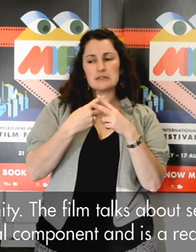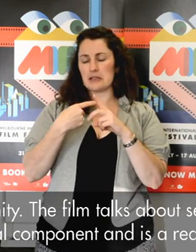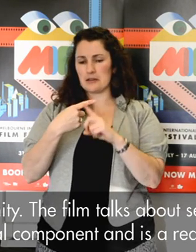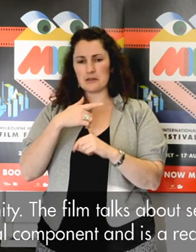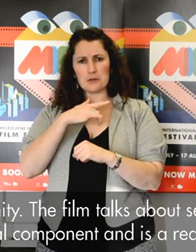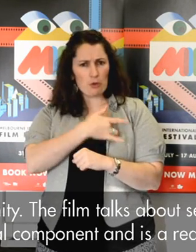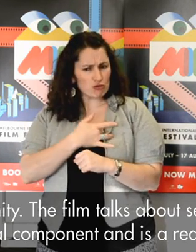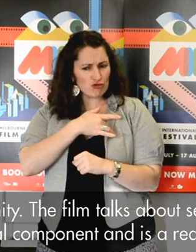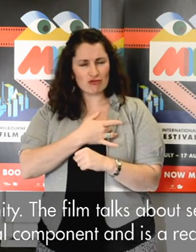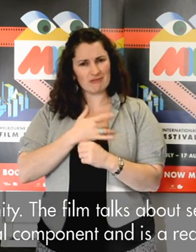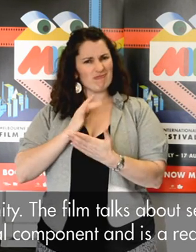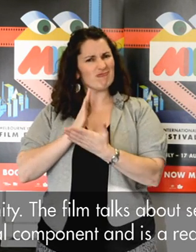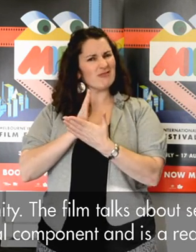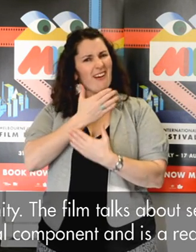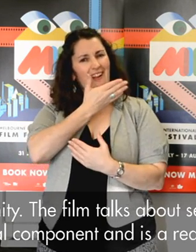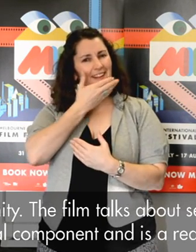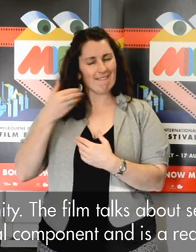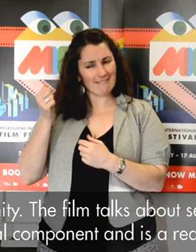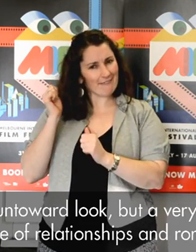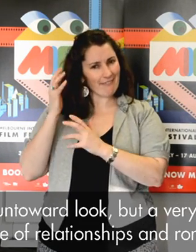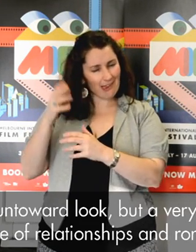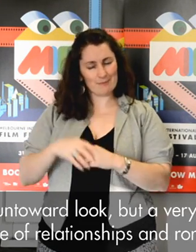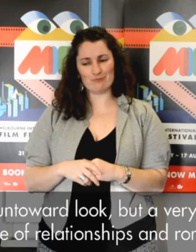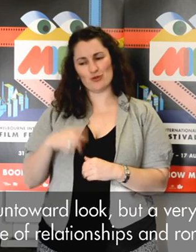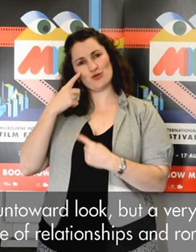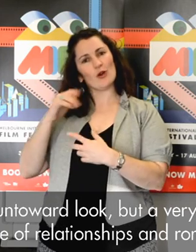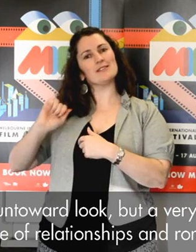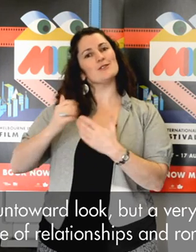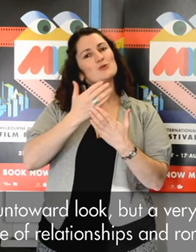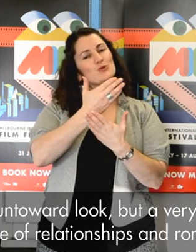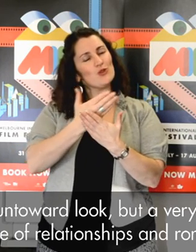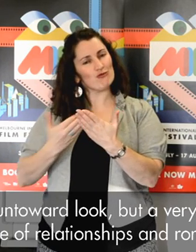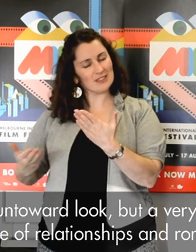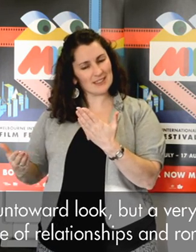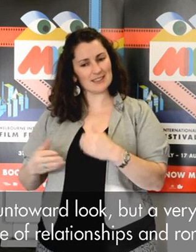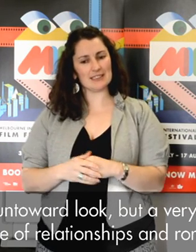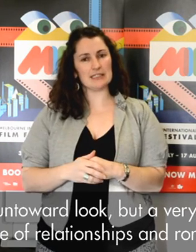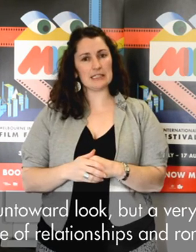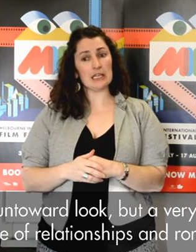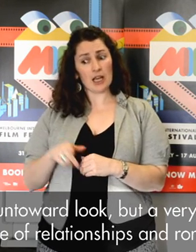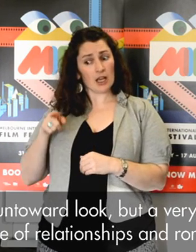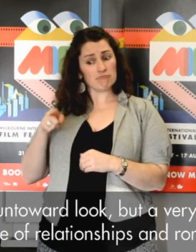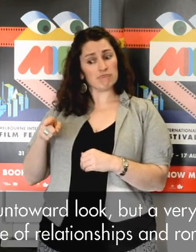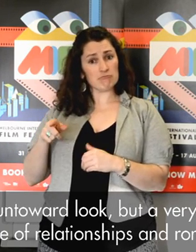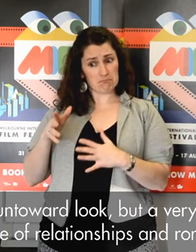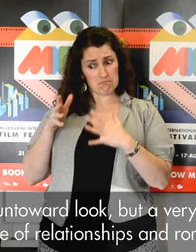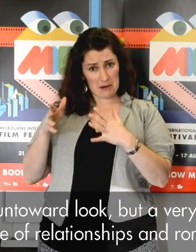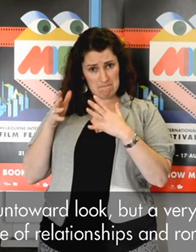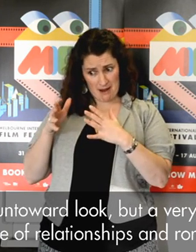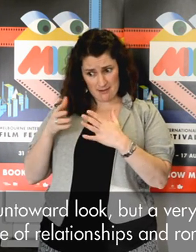really charming sort of quest film. It takes a really untoward look, but a very honest and intimate one,